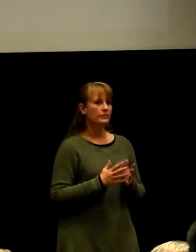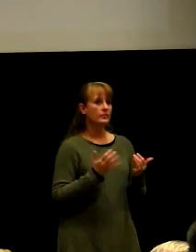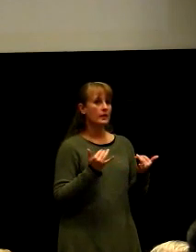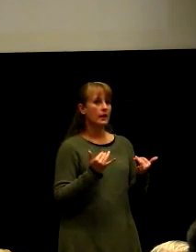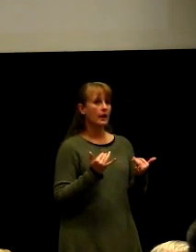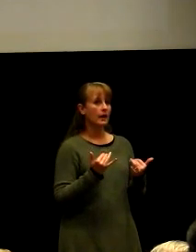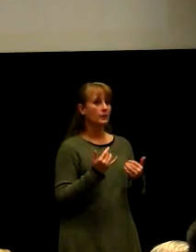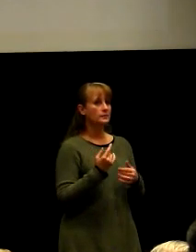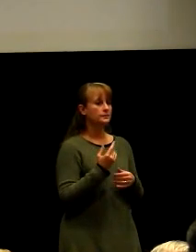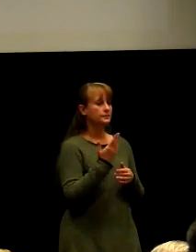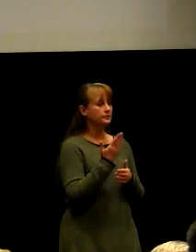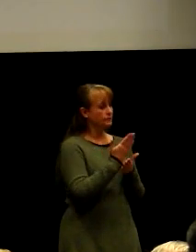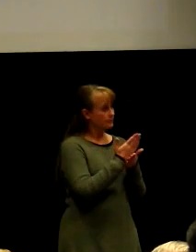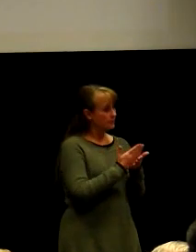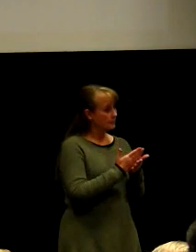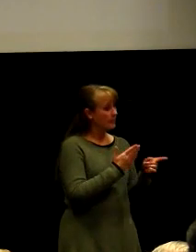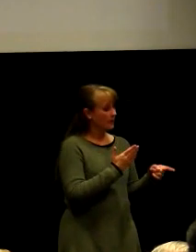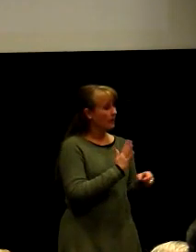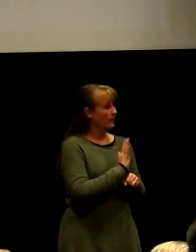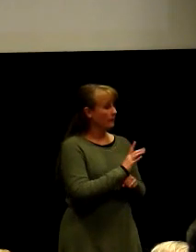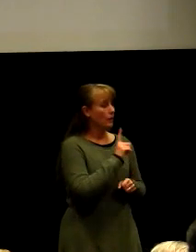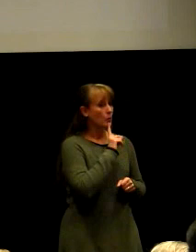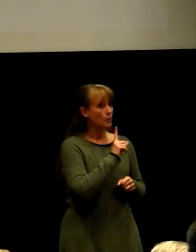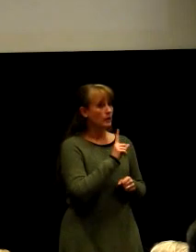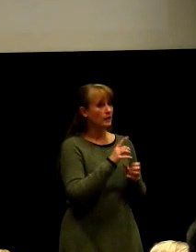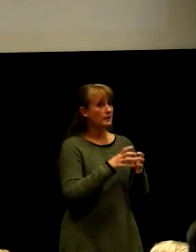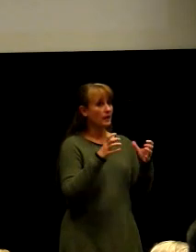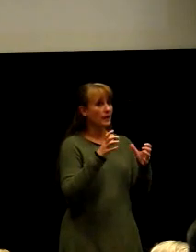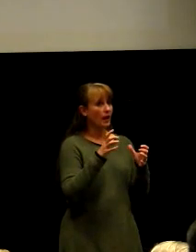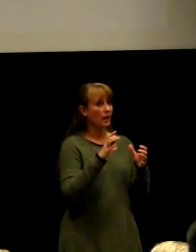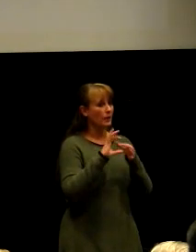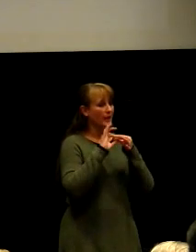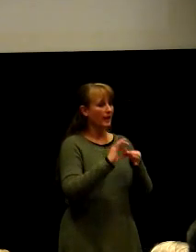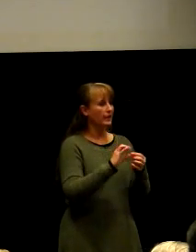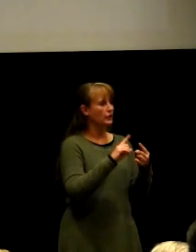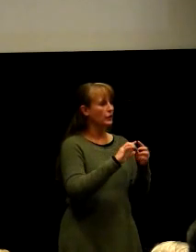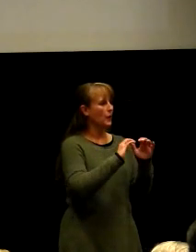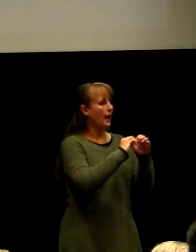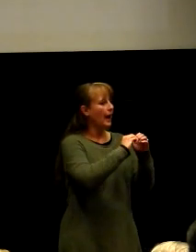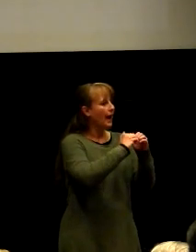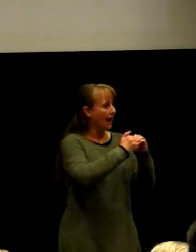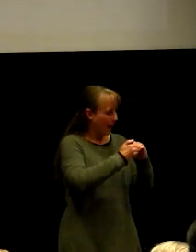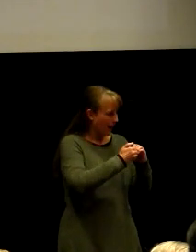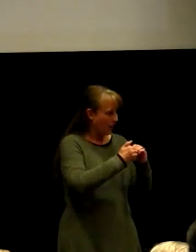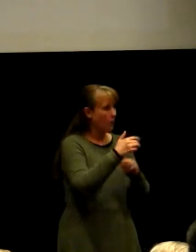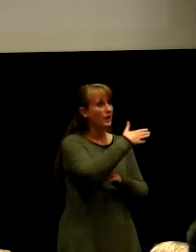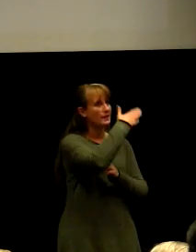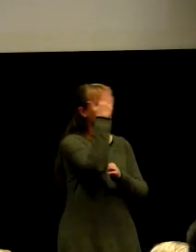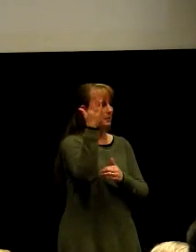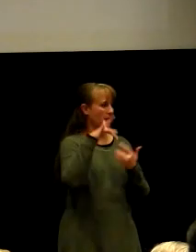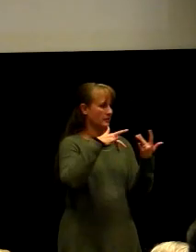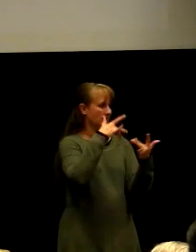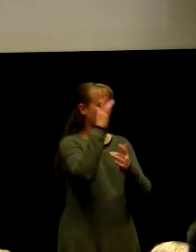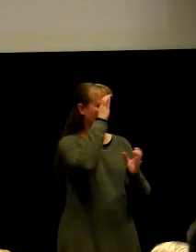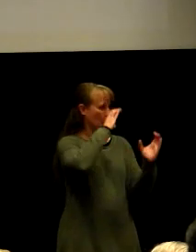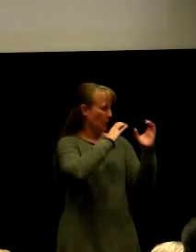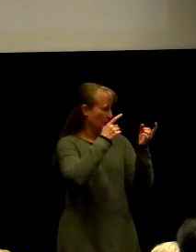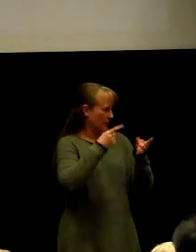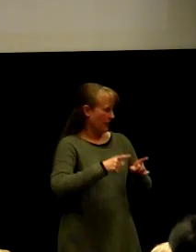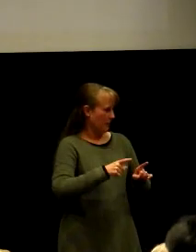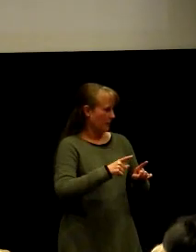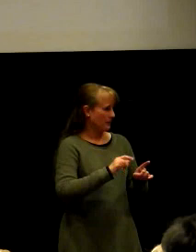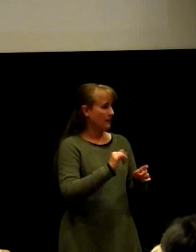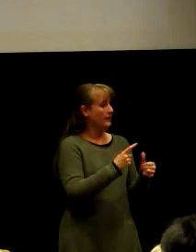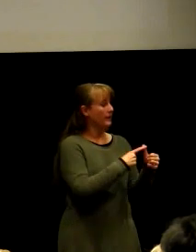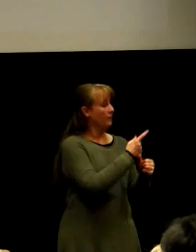On the one hand, this film is very much about the how of space exploration. And I'm speaking about the